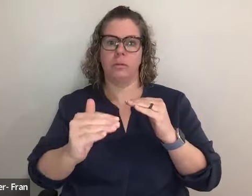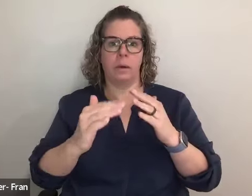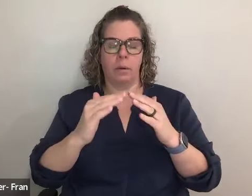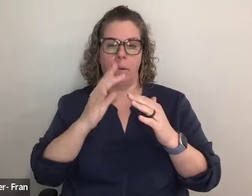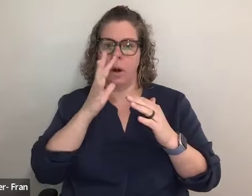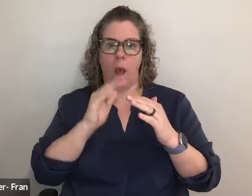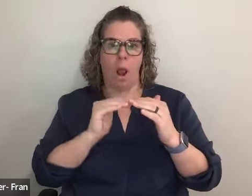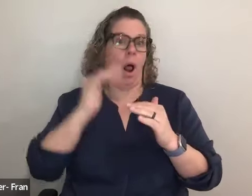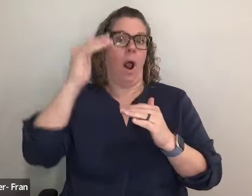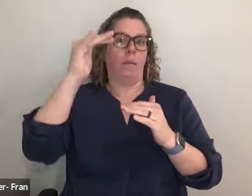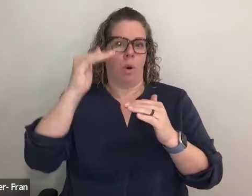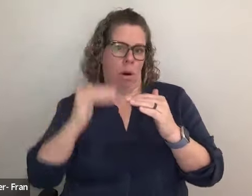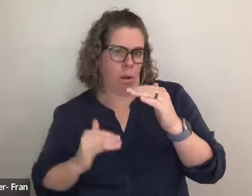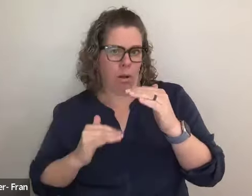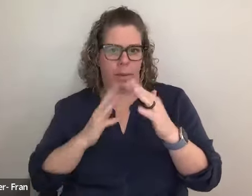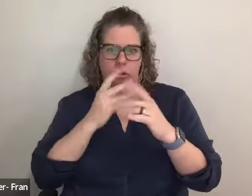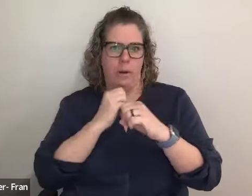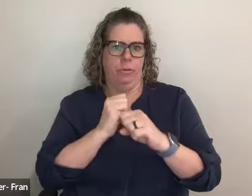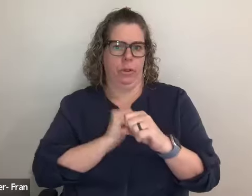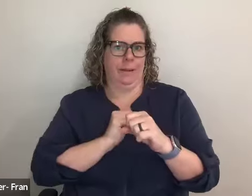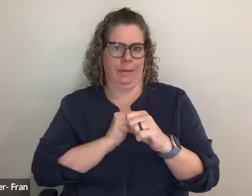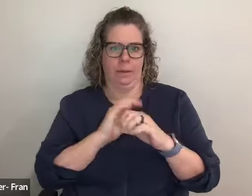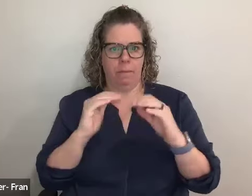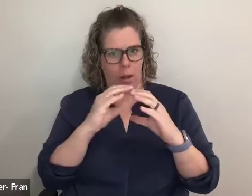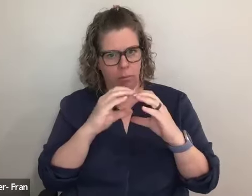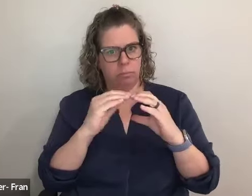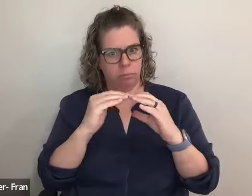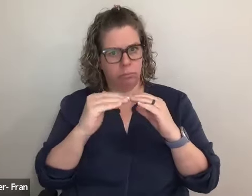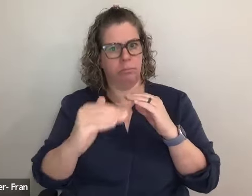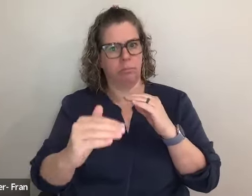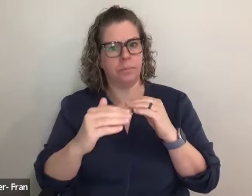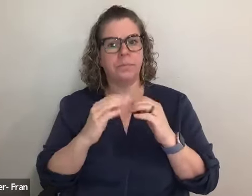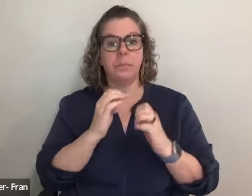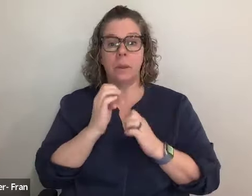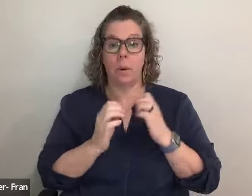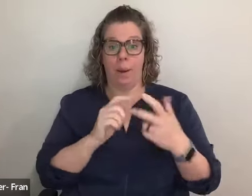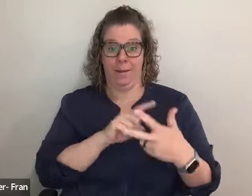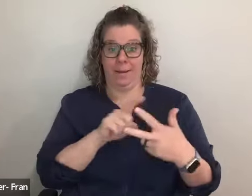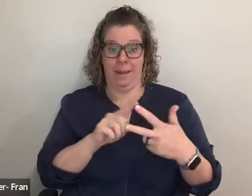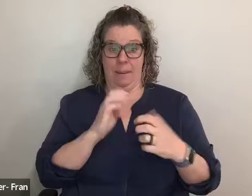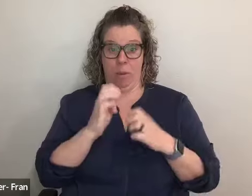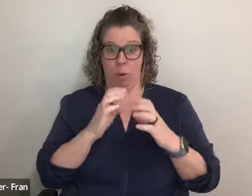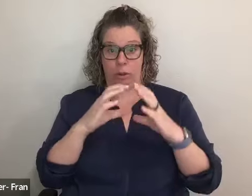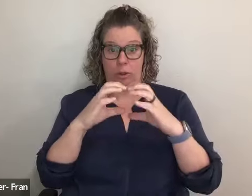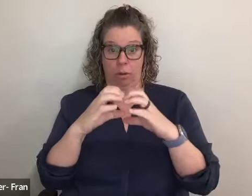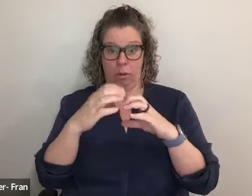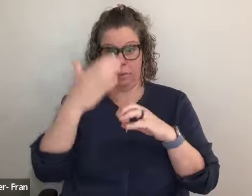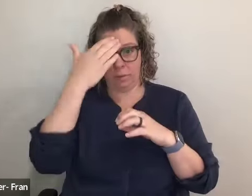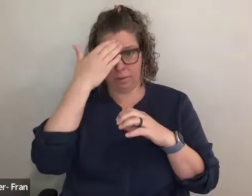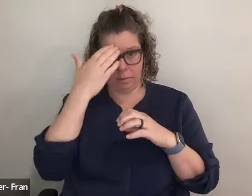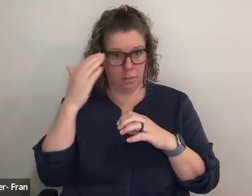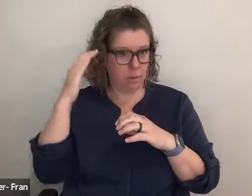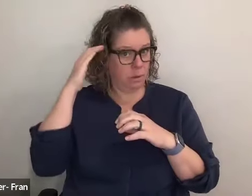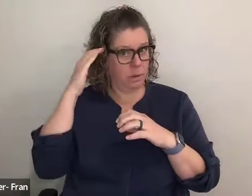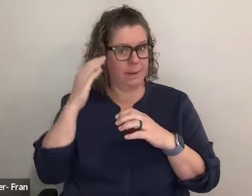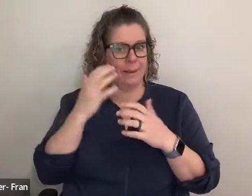in a protective response. And so the emotional state, connection, sometimes it's